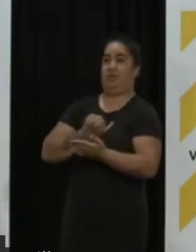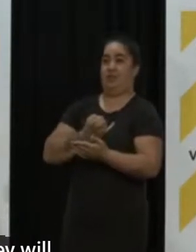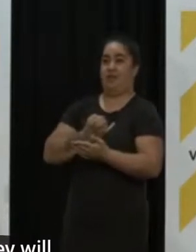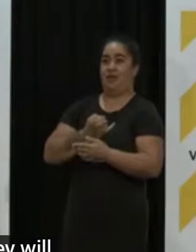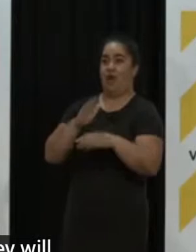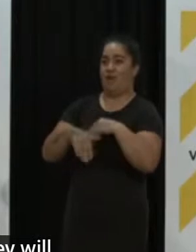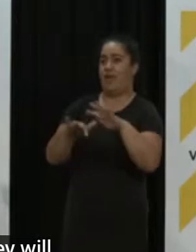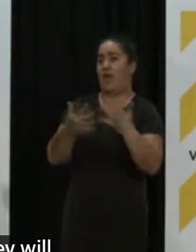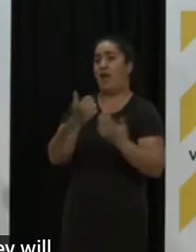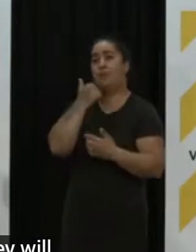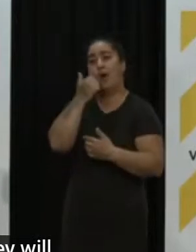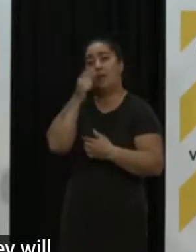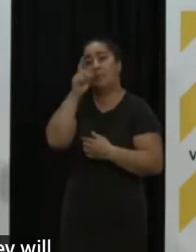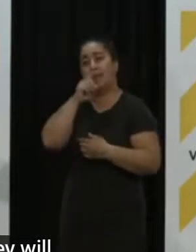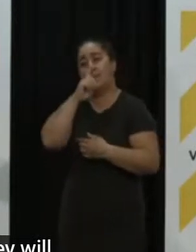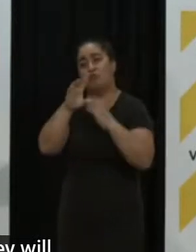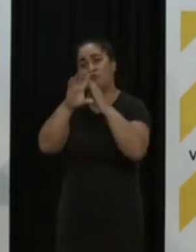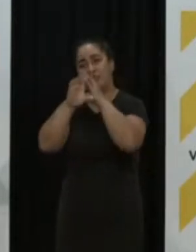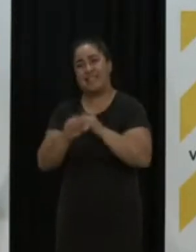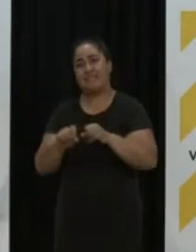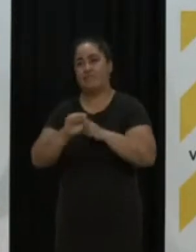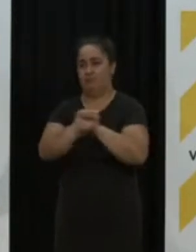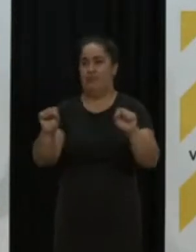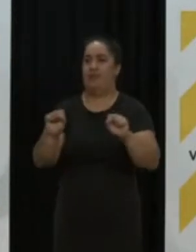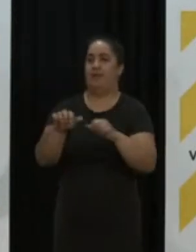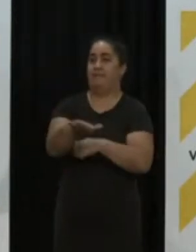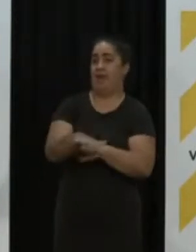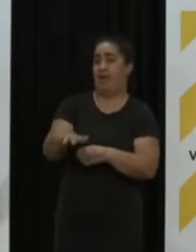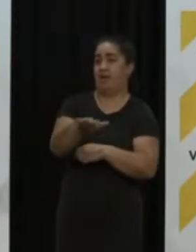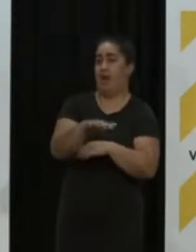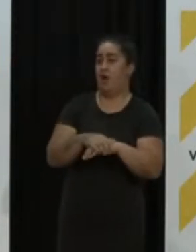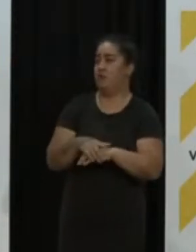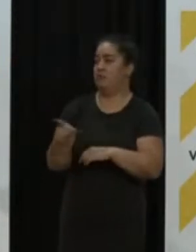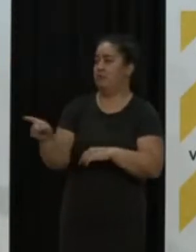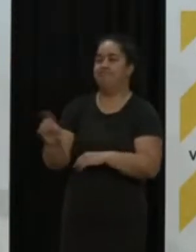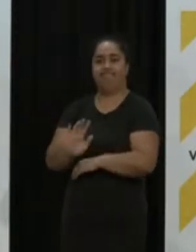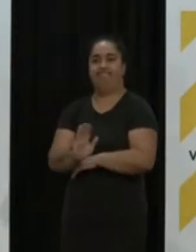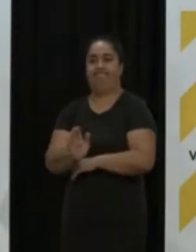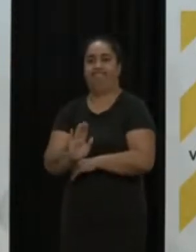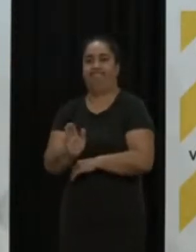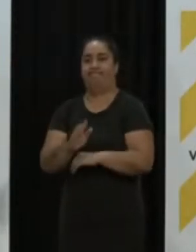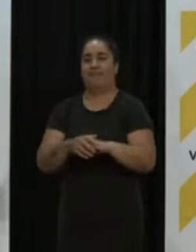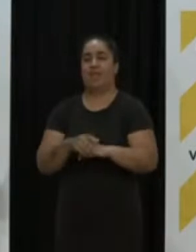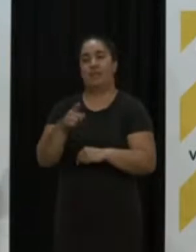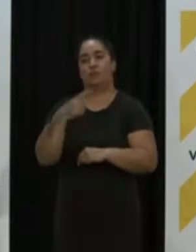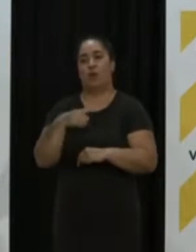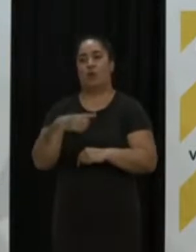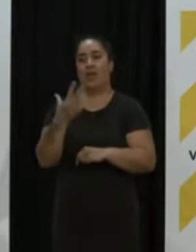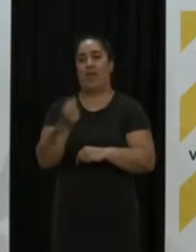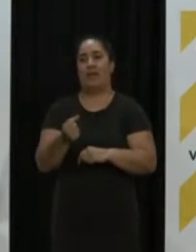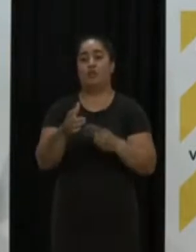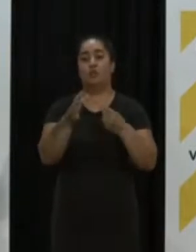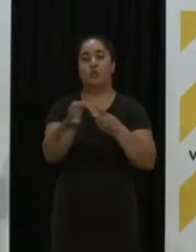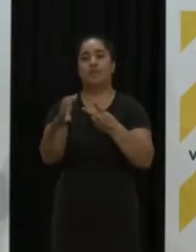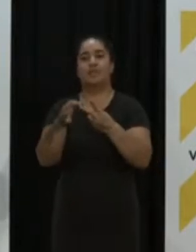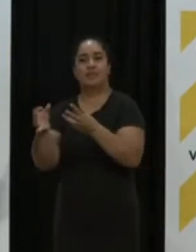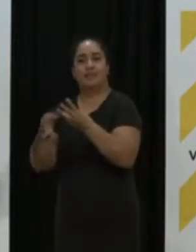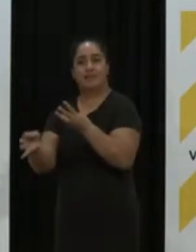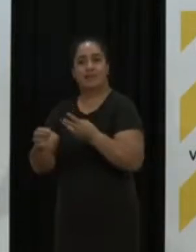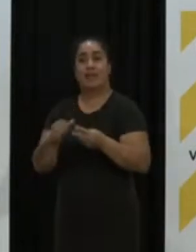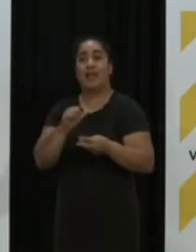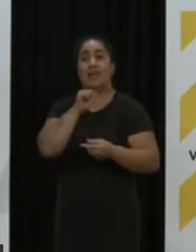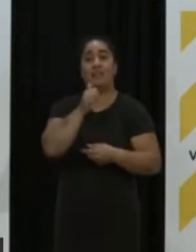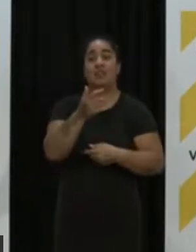their loved ones? No, because this is exactly why we've created a framework where there are choices. If people choose not to use